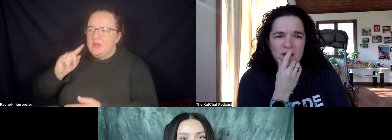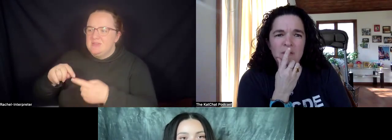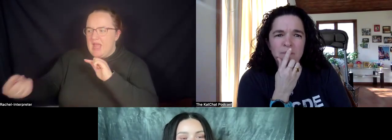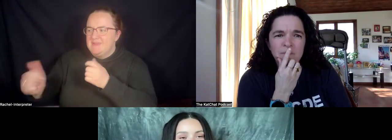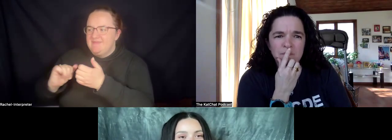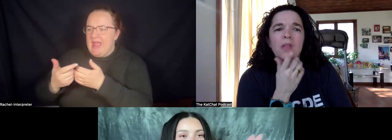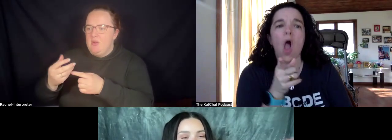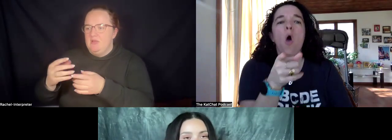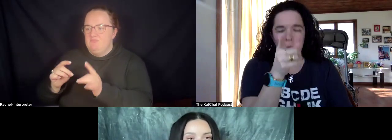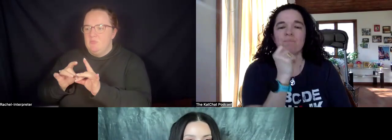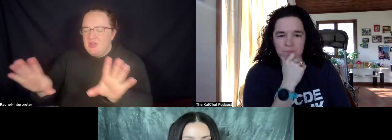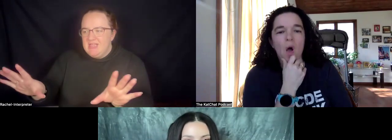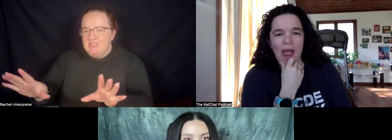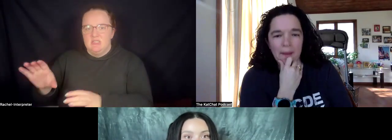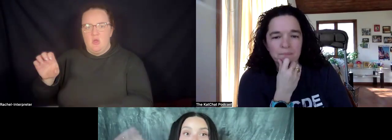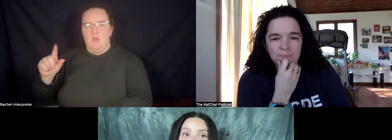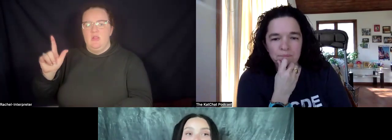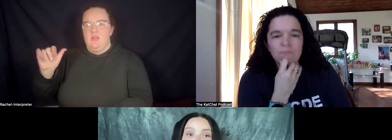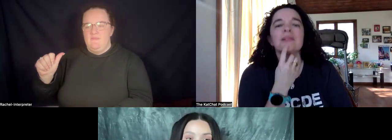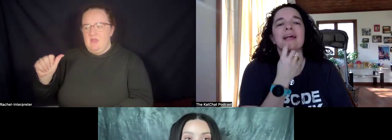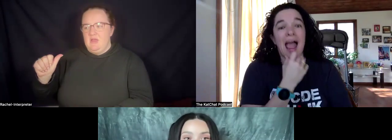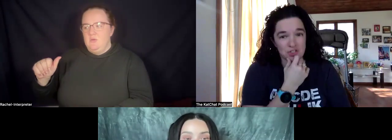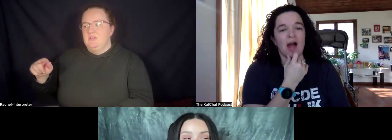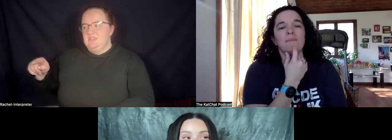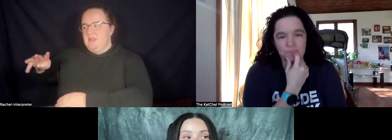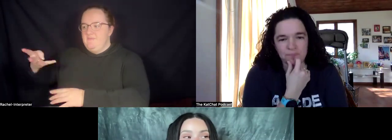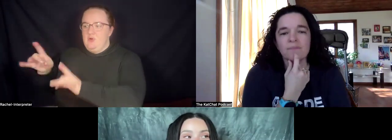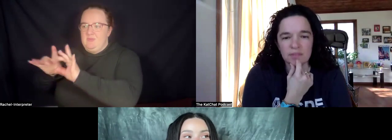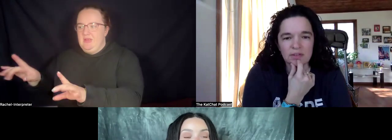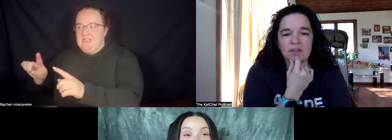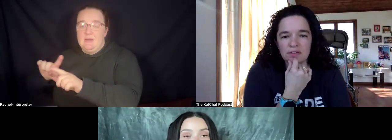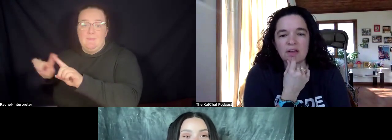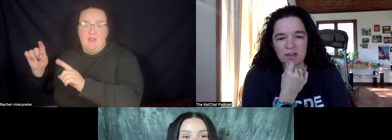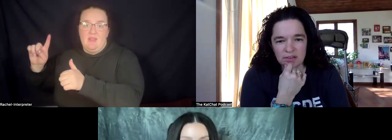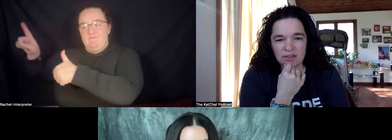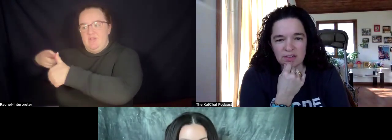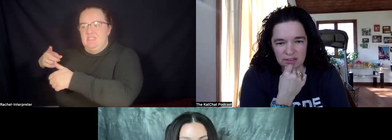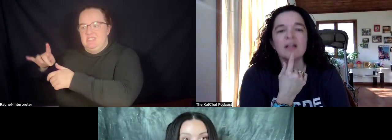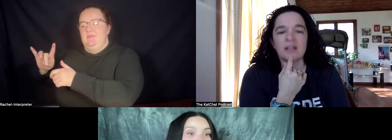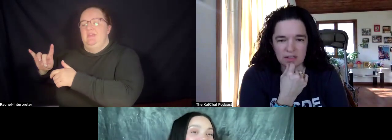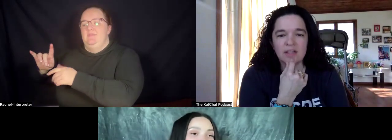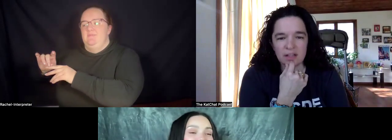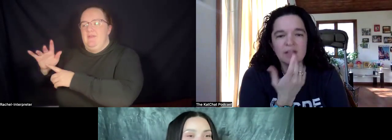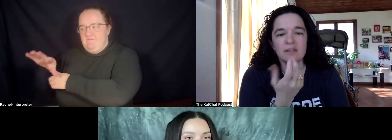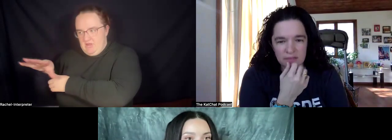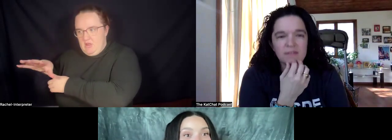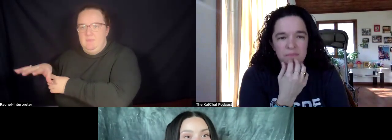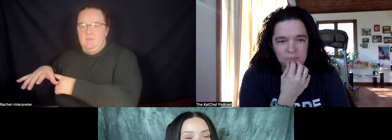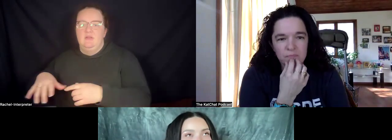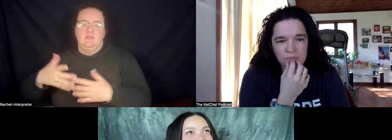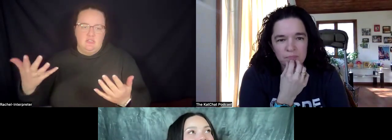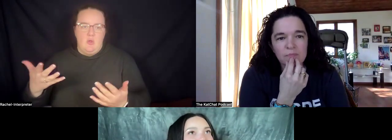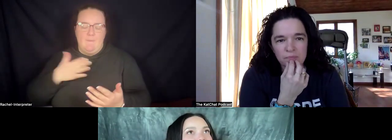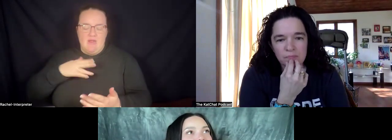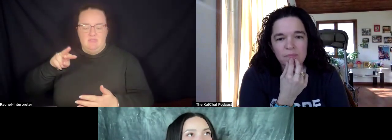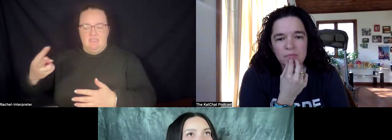aired. So Olivia's Reunion was the last Oh, of the four, okay. but the first to be filmed. Gotcha. And then mine was the second to be filmed, second to be